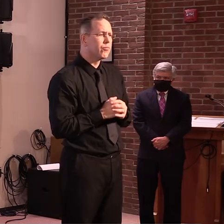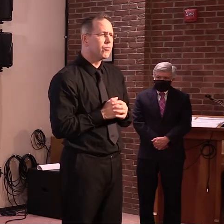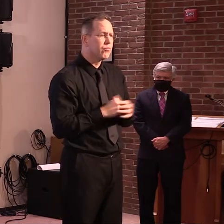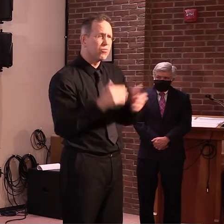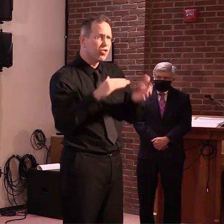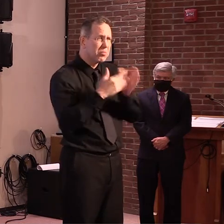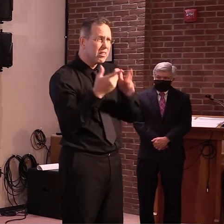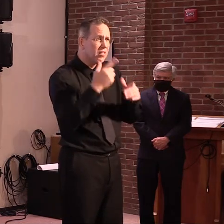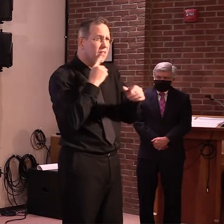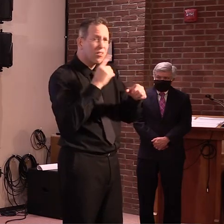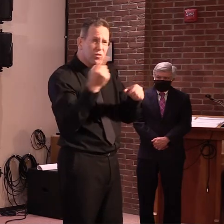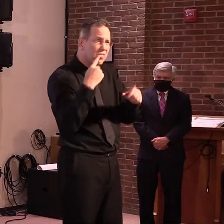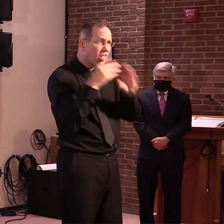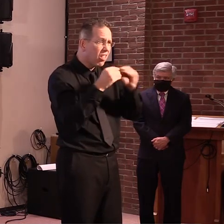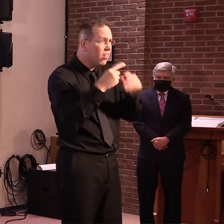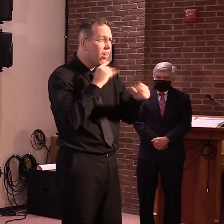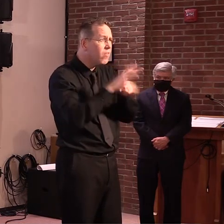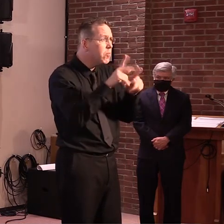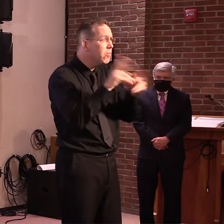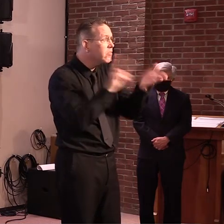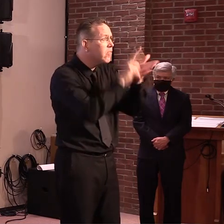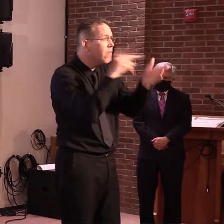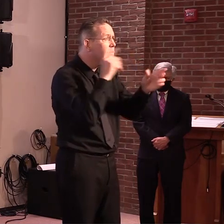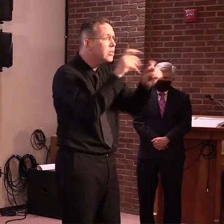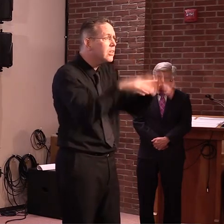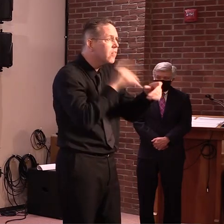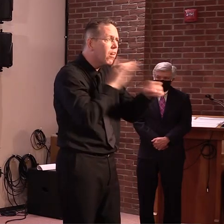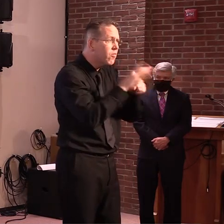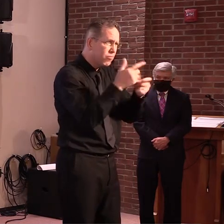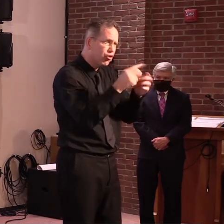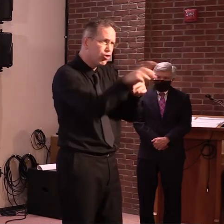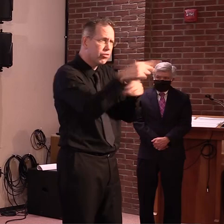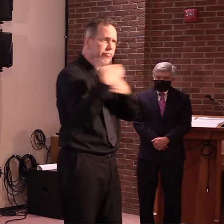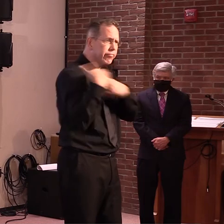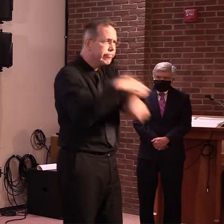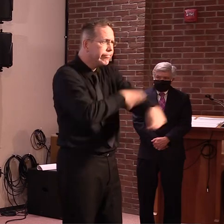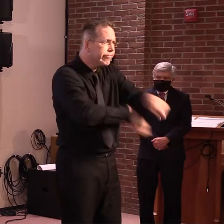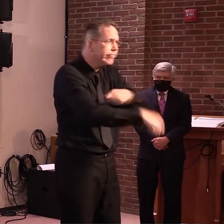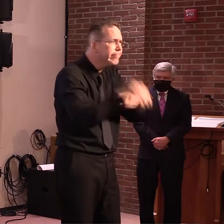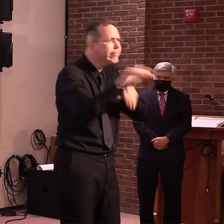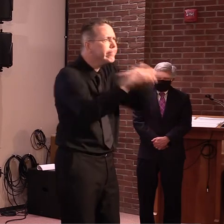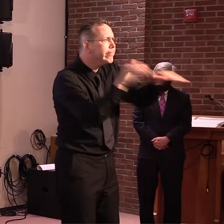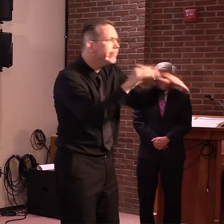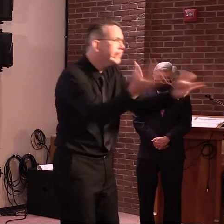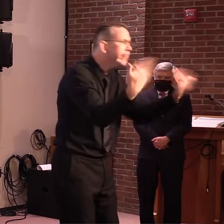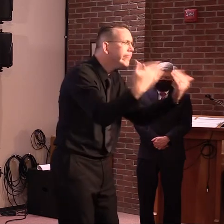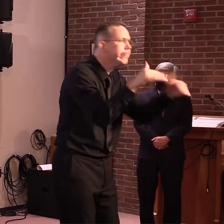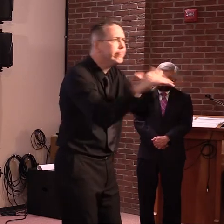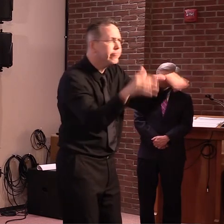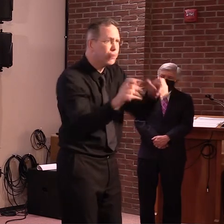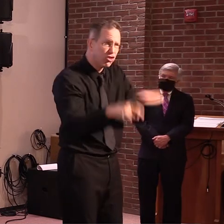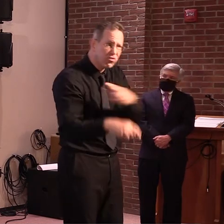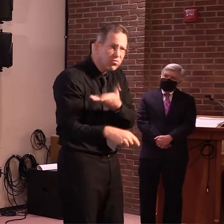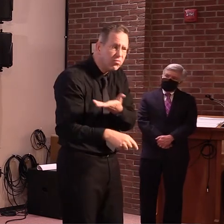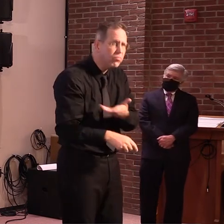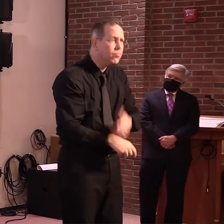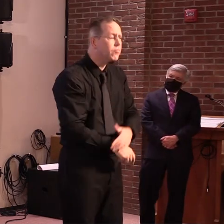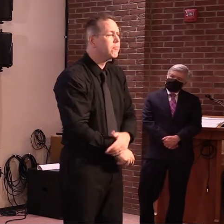I think the major outreach we're doing is through conferences like this and through the media like yourself.